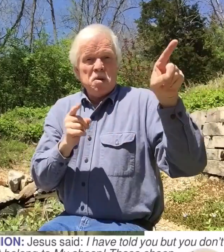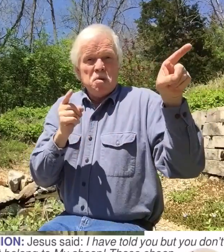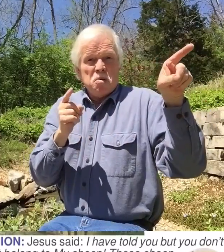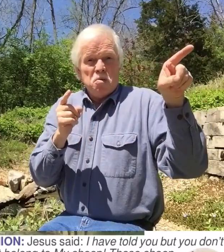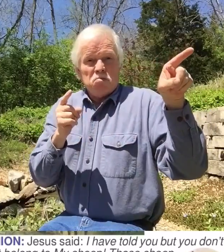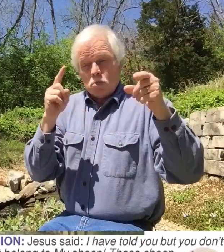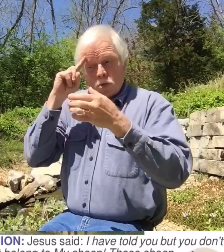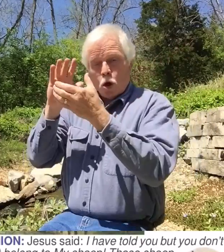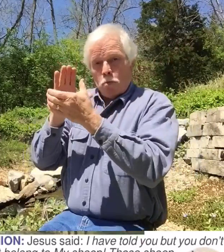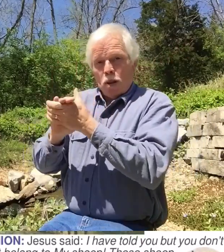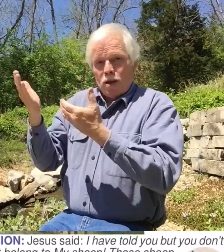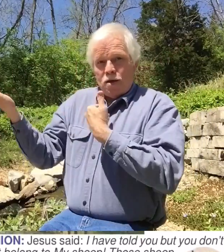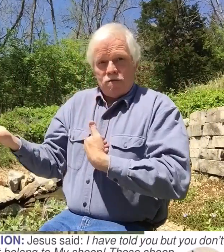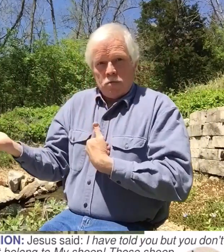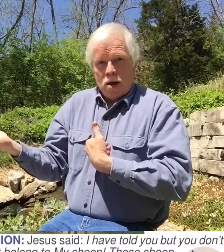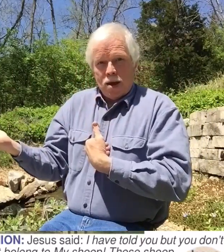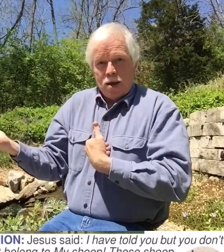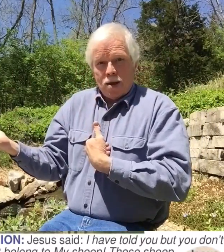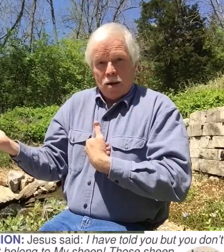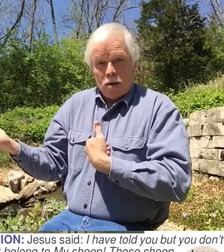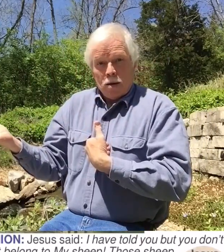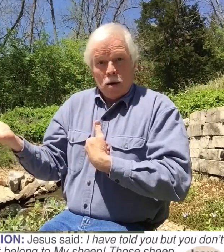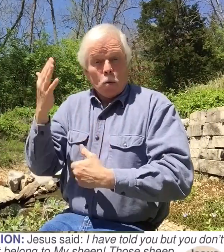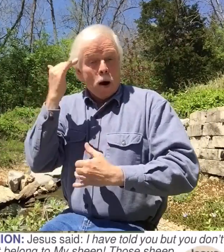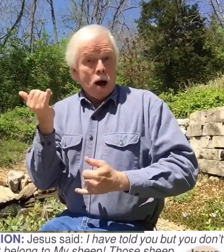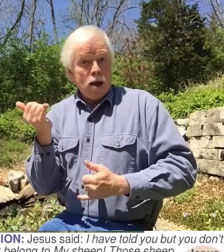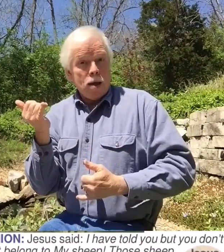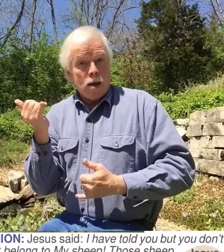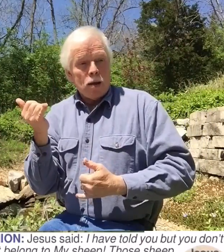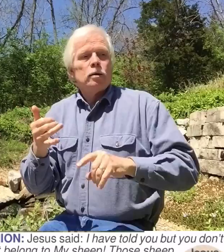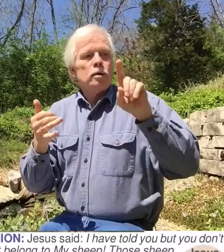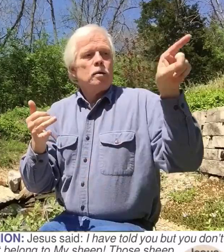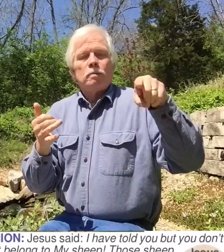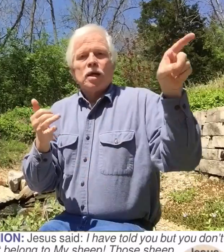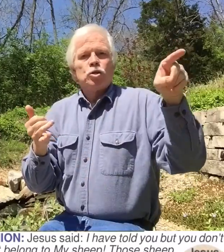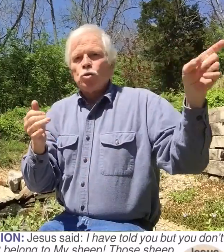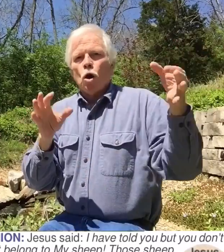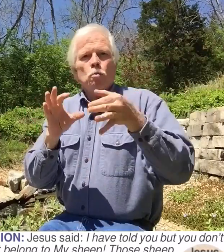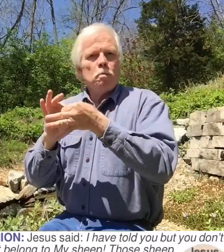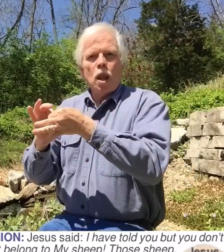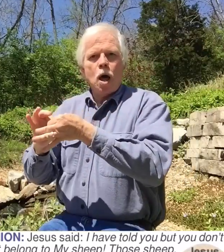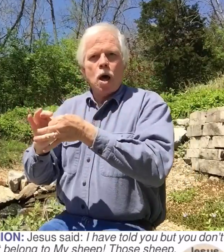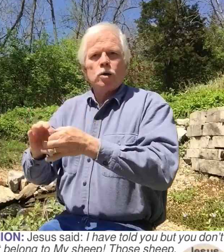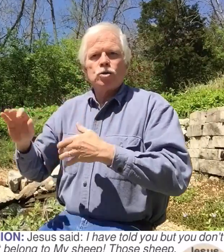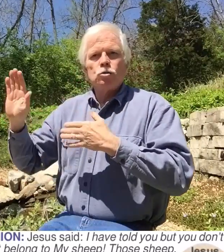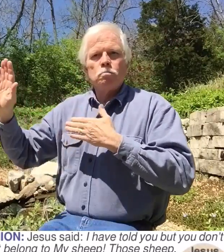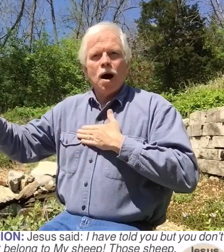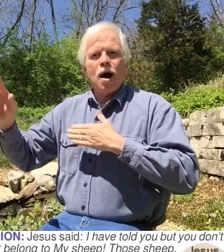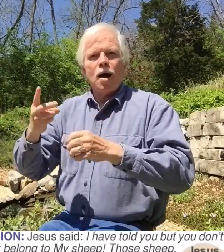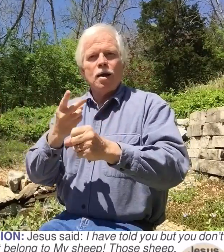you don't believe me why because you don't belong to my